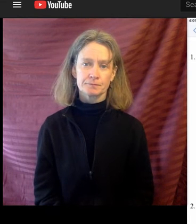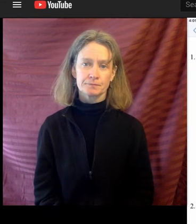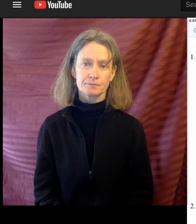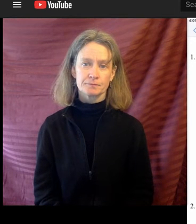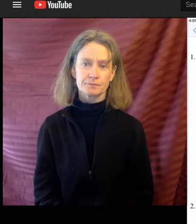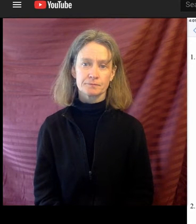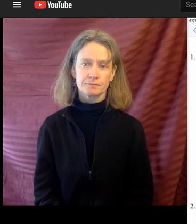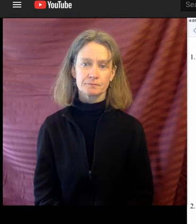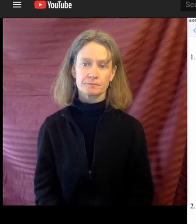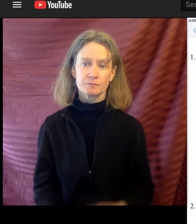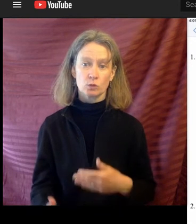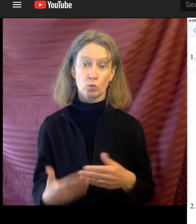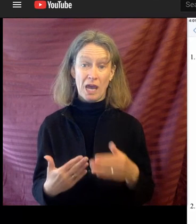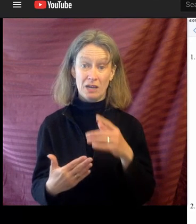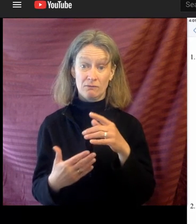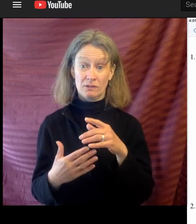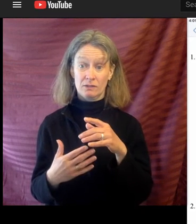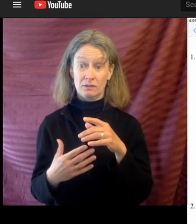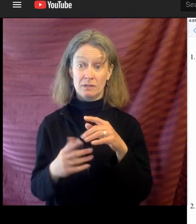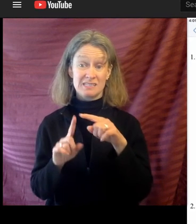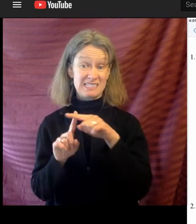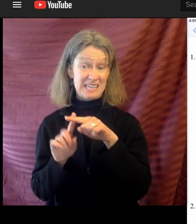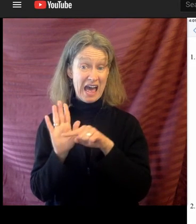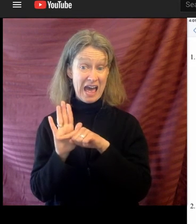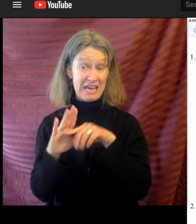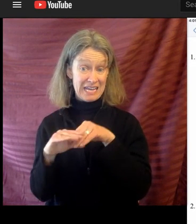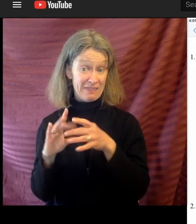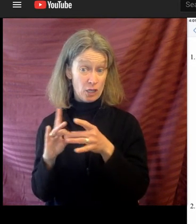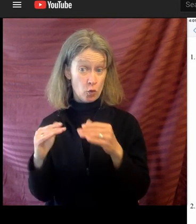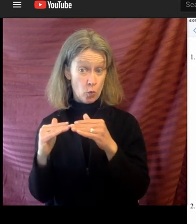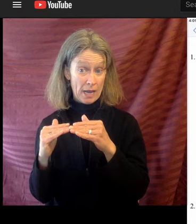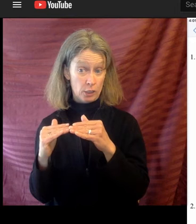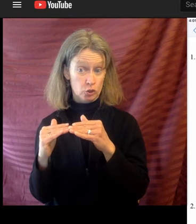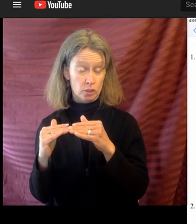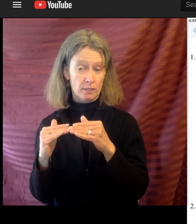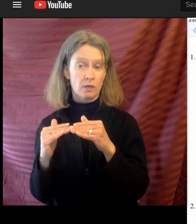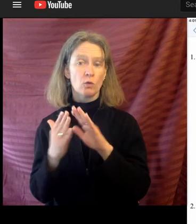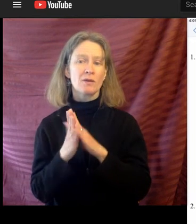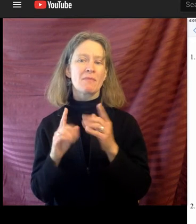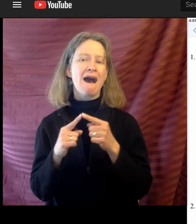So whatever sign it is in the equation, it turned out opposite on our graph.